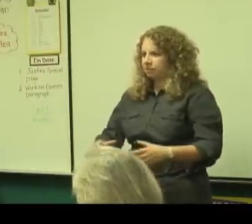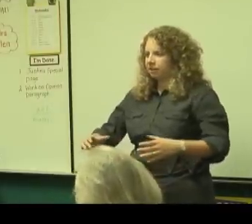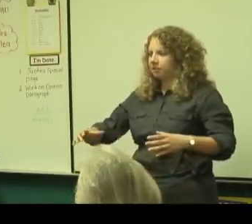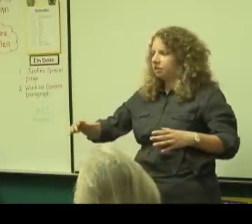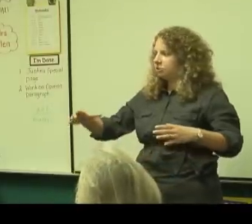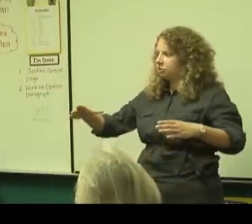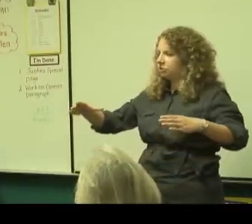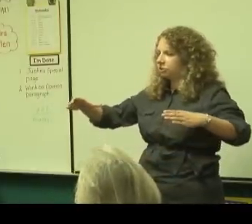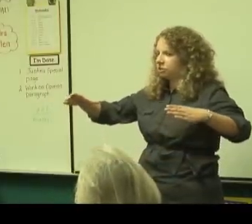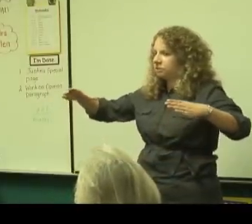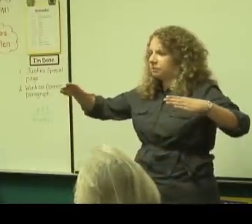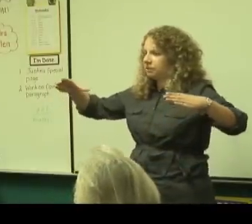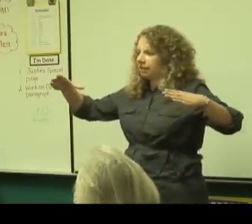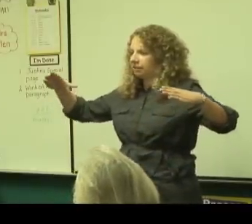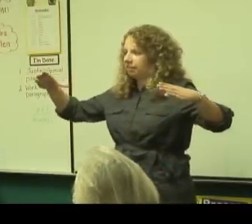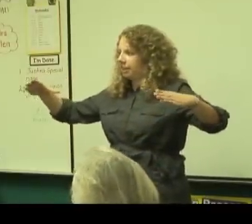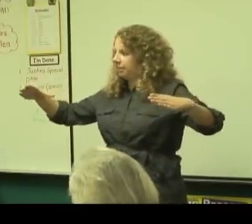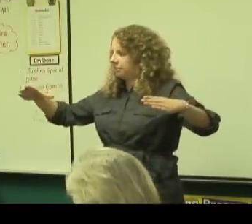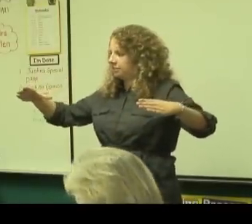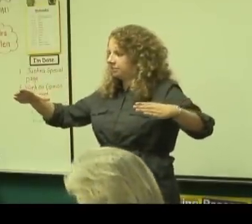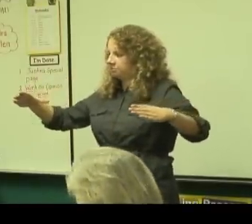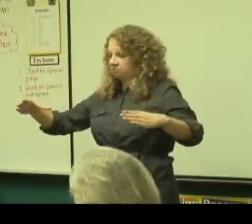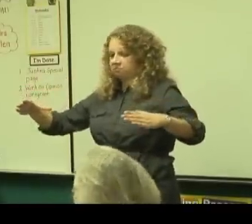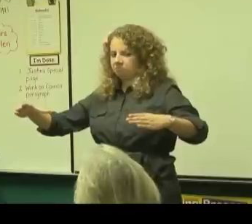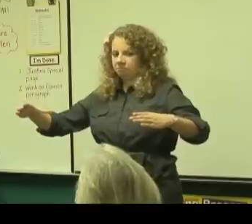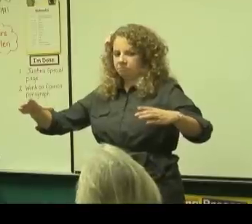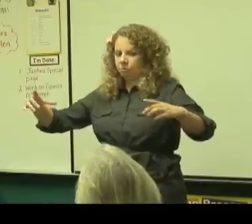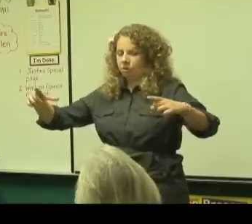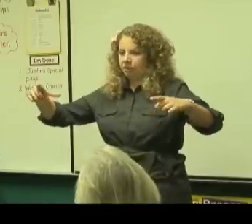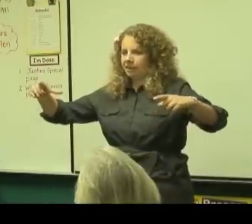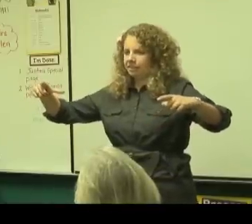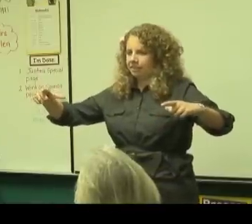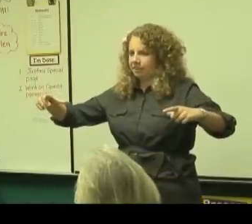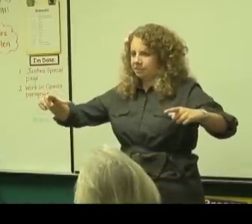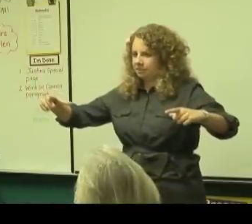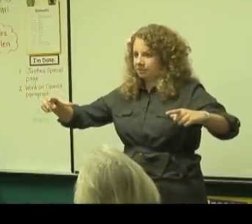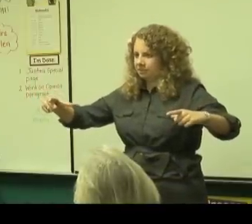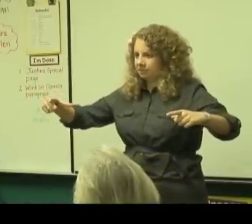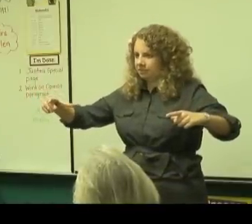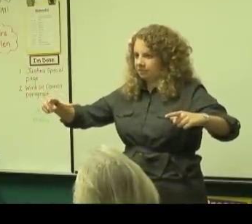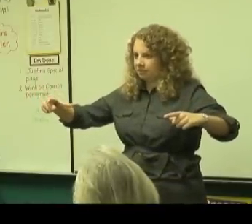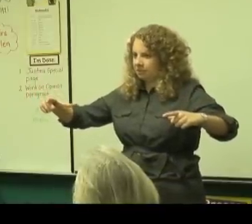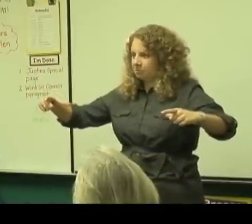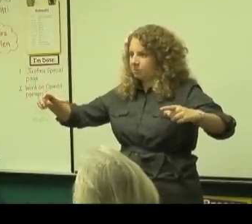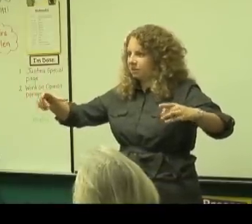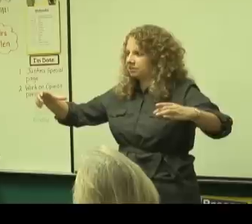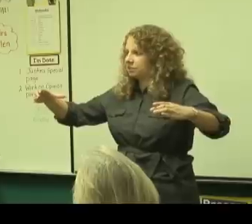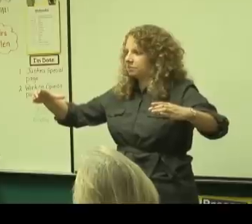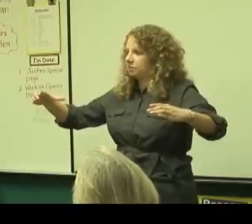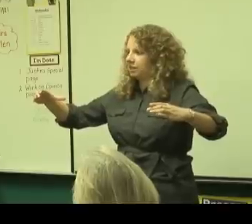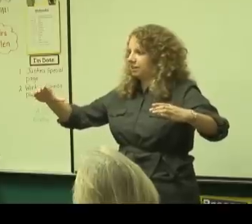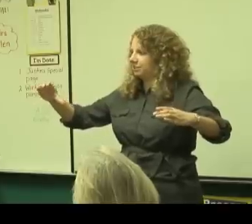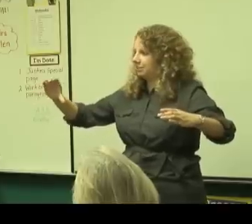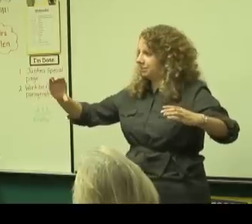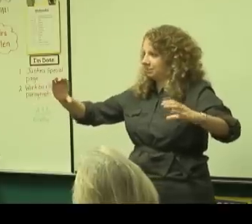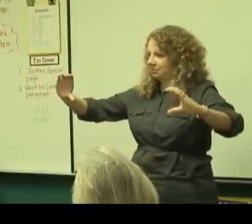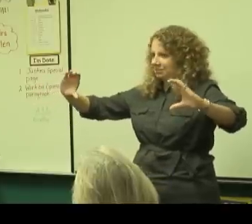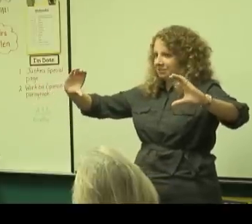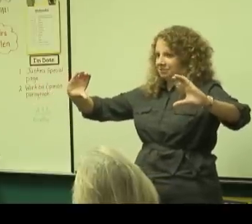Okay, so is it going to be like this or like this? Because this means